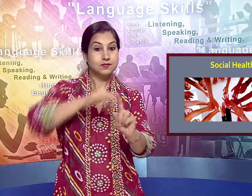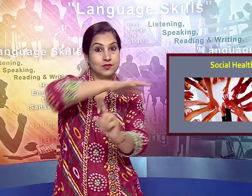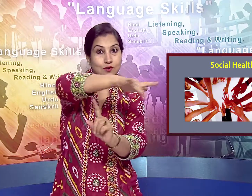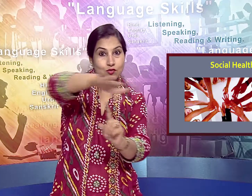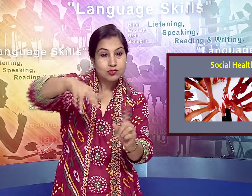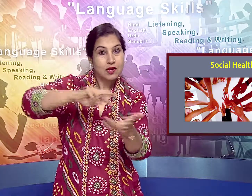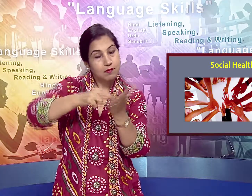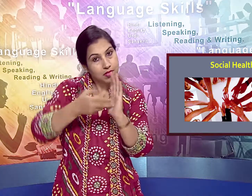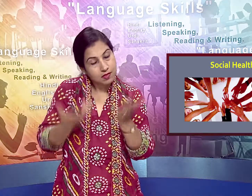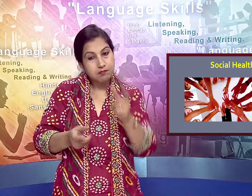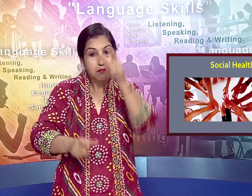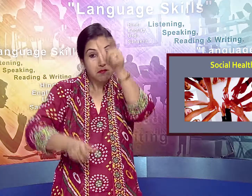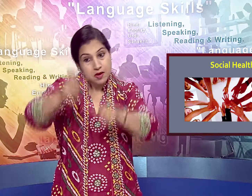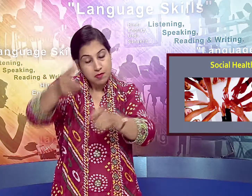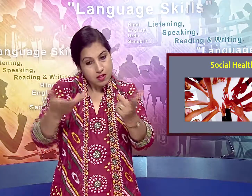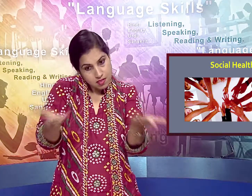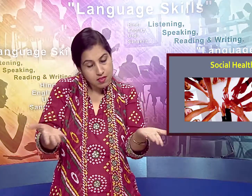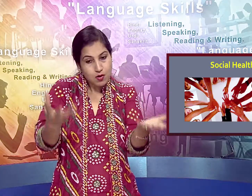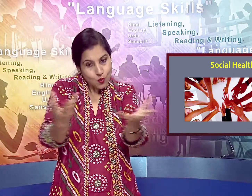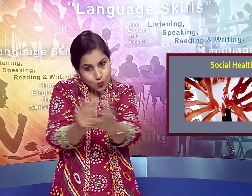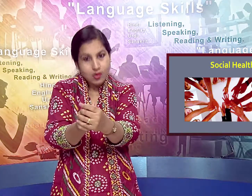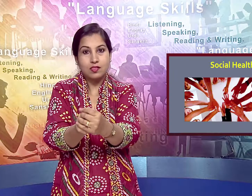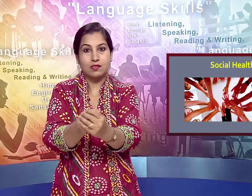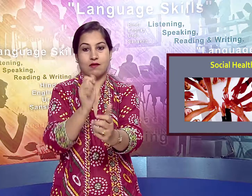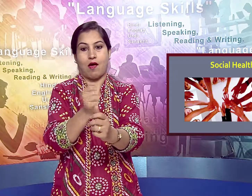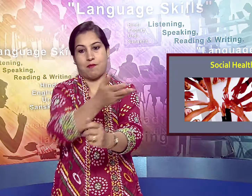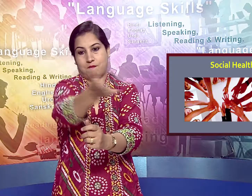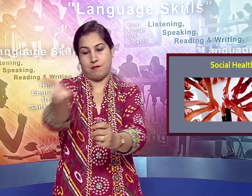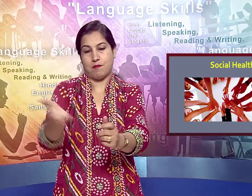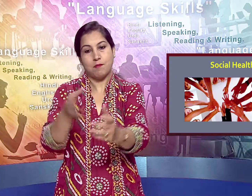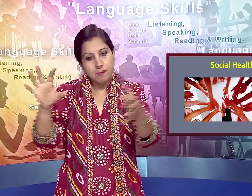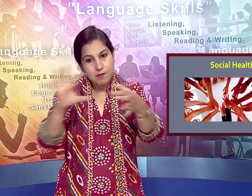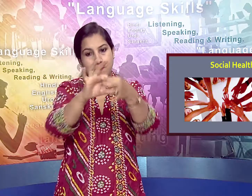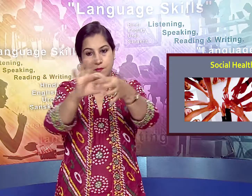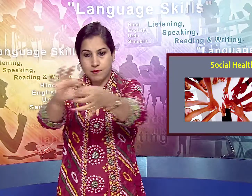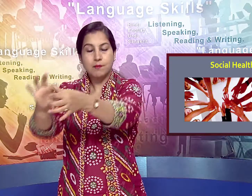Social means people around you are involved